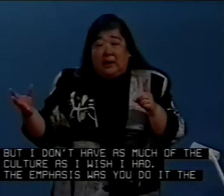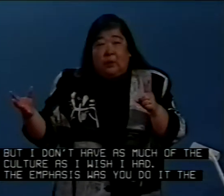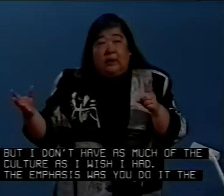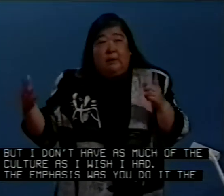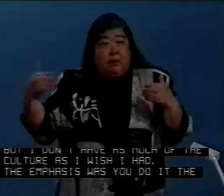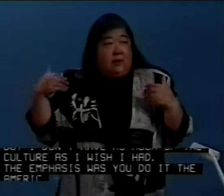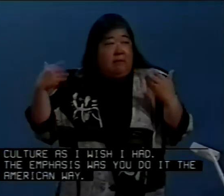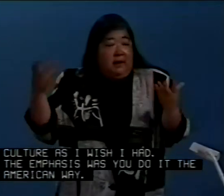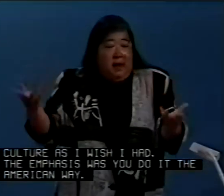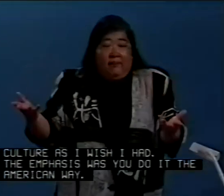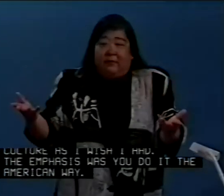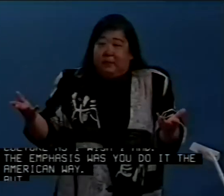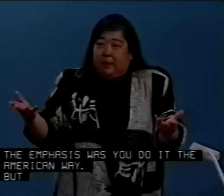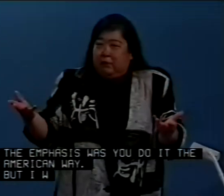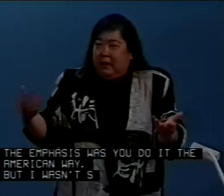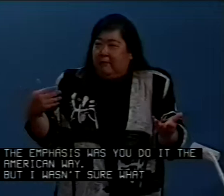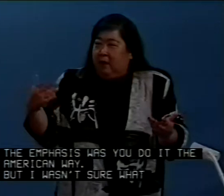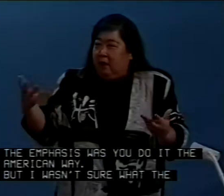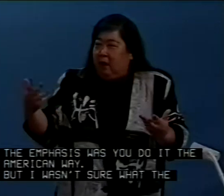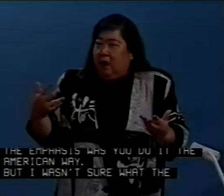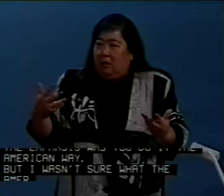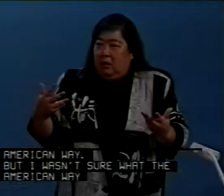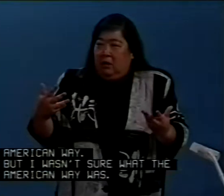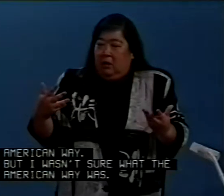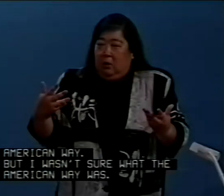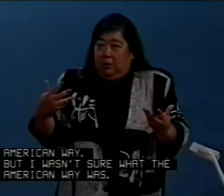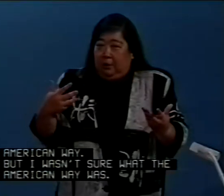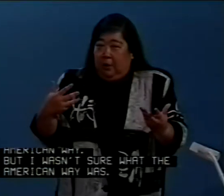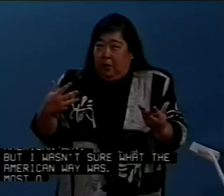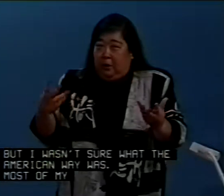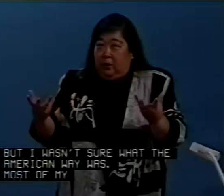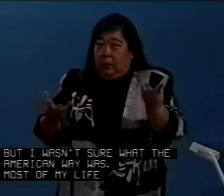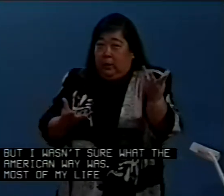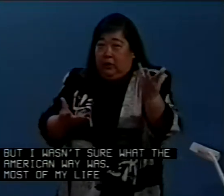Consequently, most of my life I've spent trying to figure out which part is which.